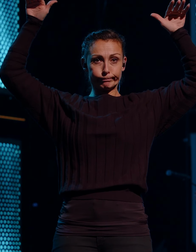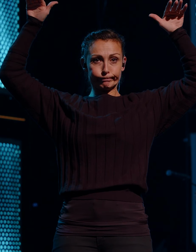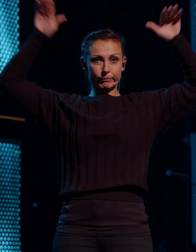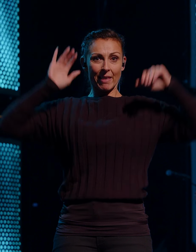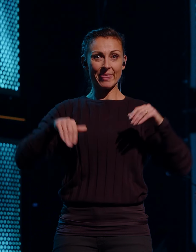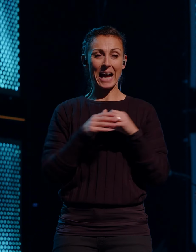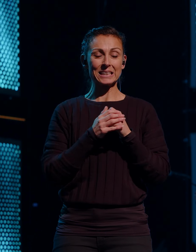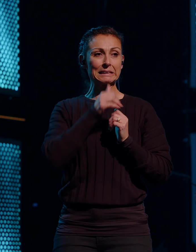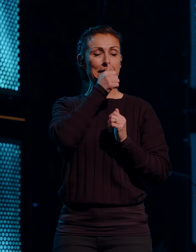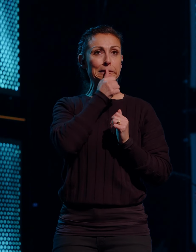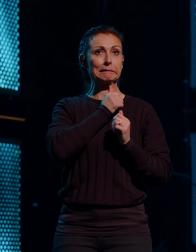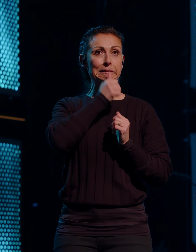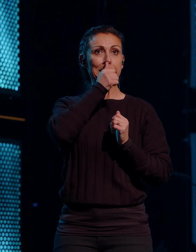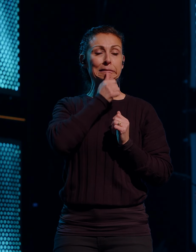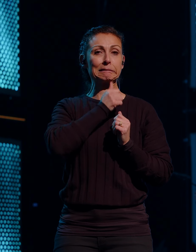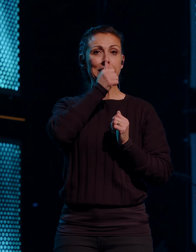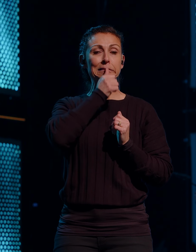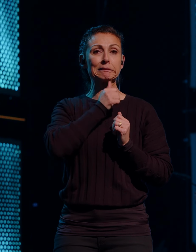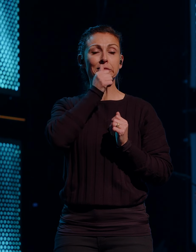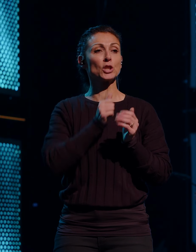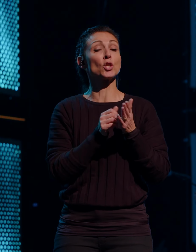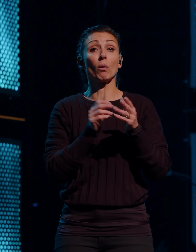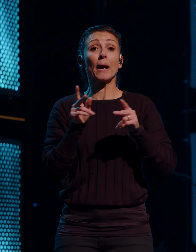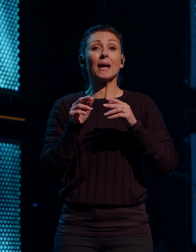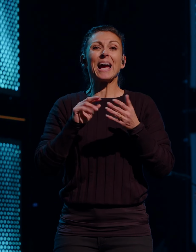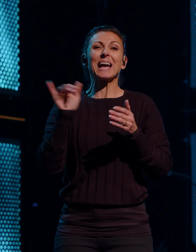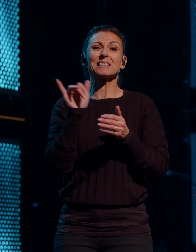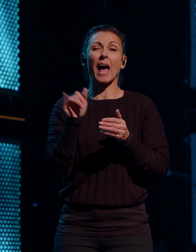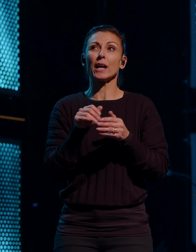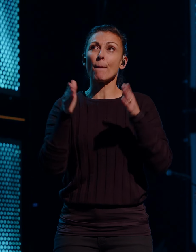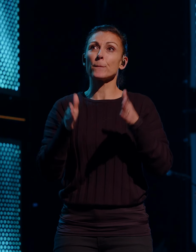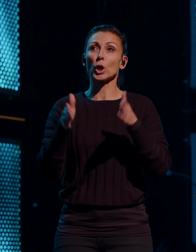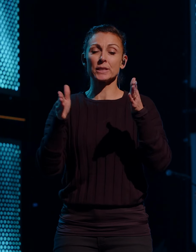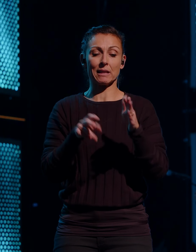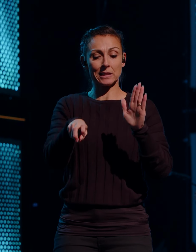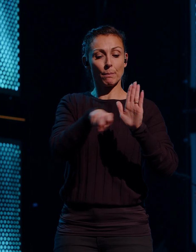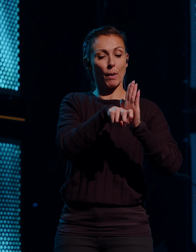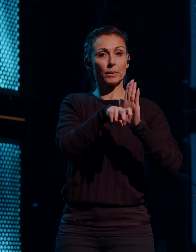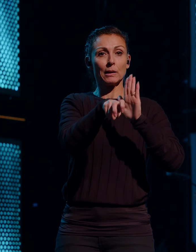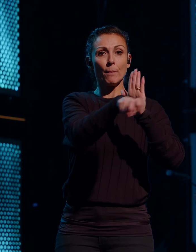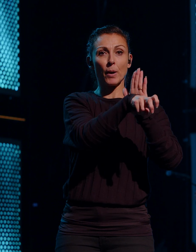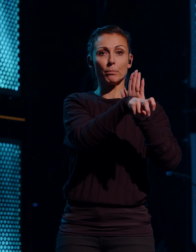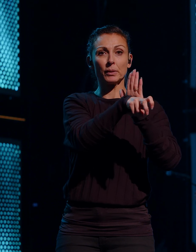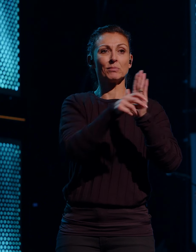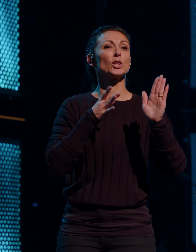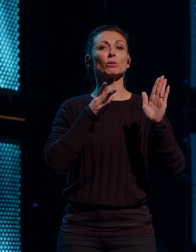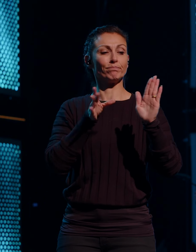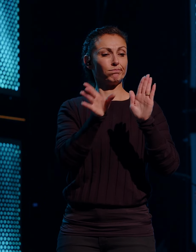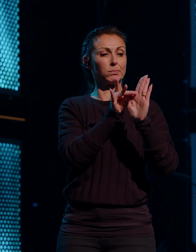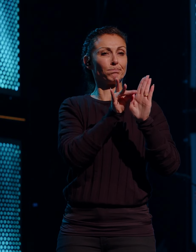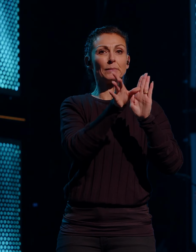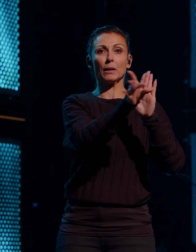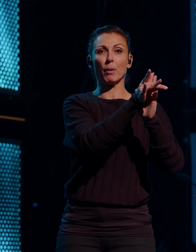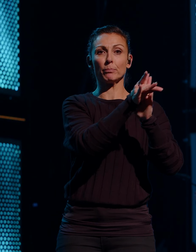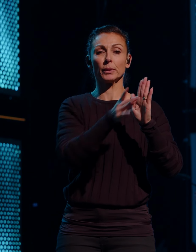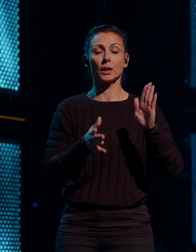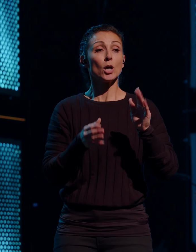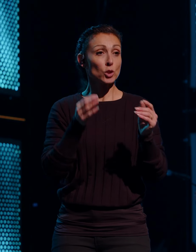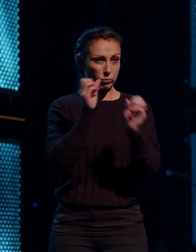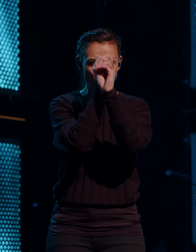It was not good. So put yourself in Paul and Silas's shoes. You're sitting there in prison. You just got beaten